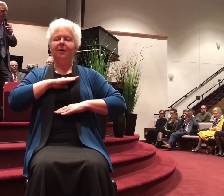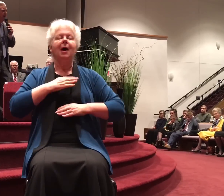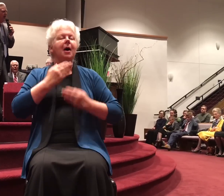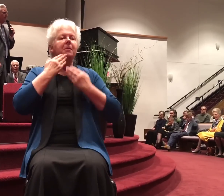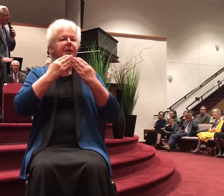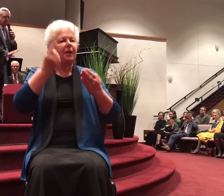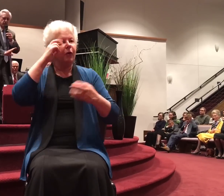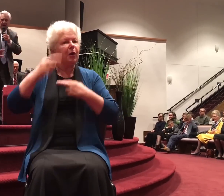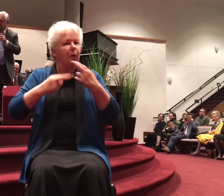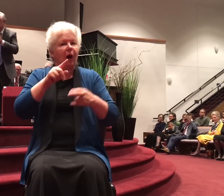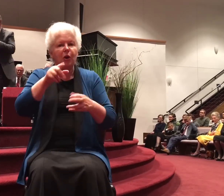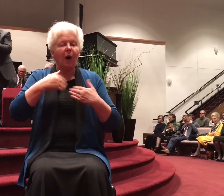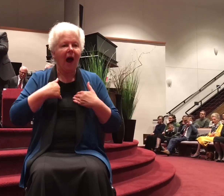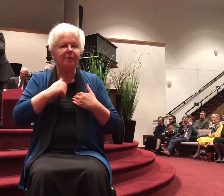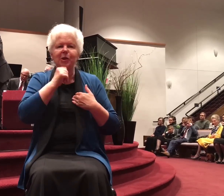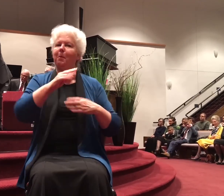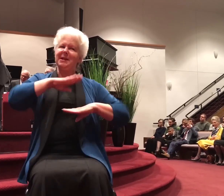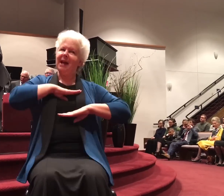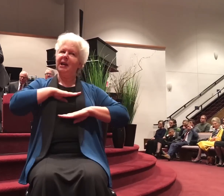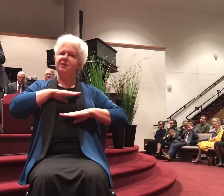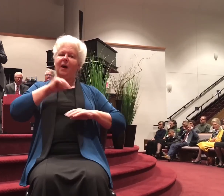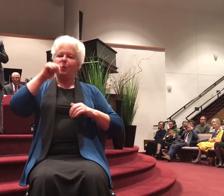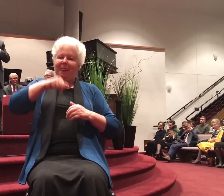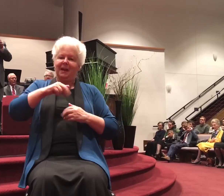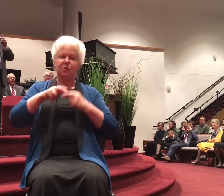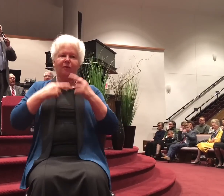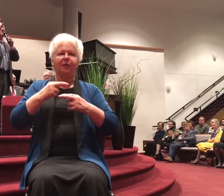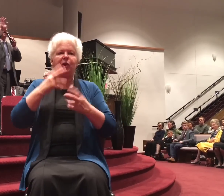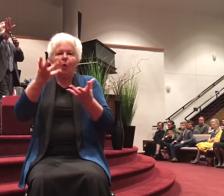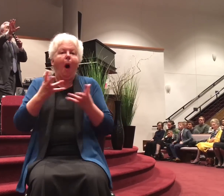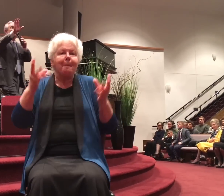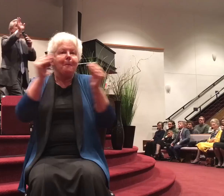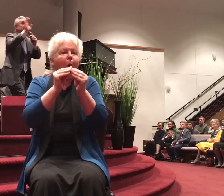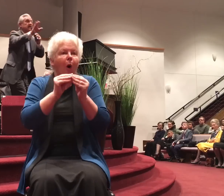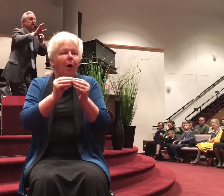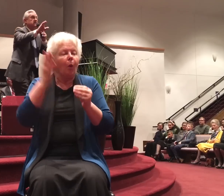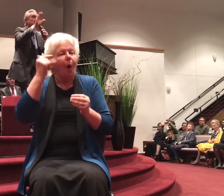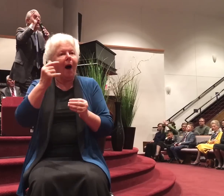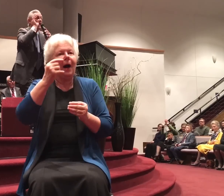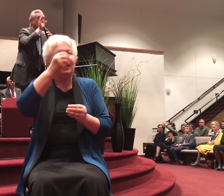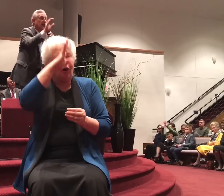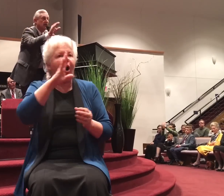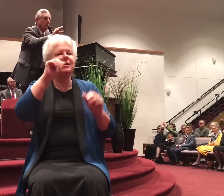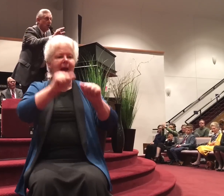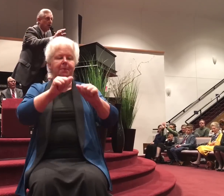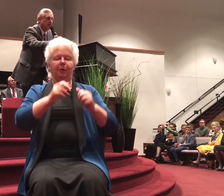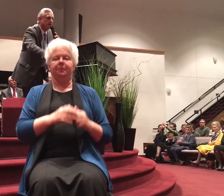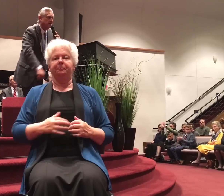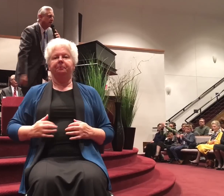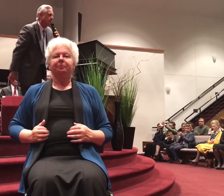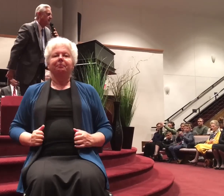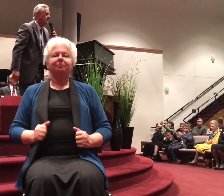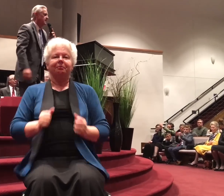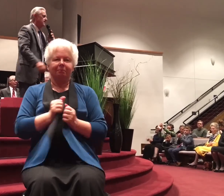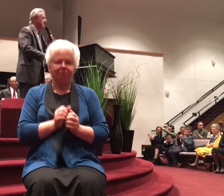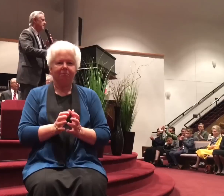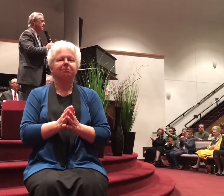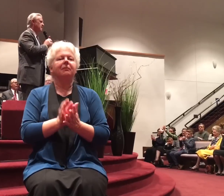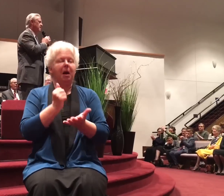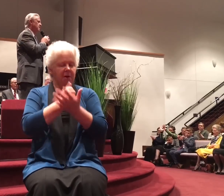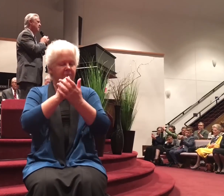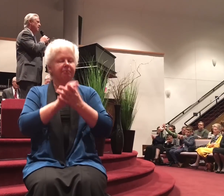you have, but do not be satisfied with the revival you have. Because God is able.